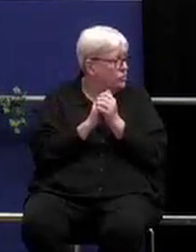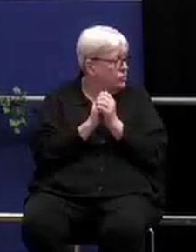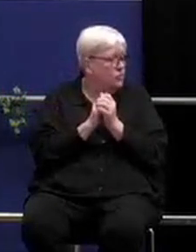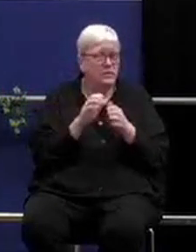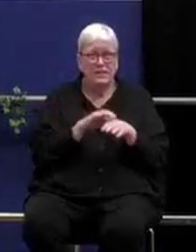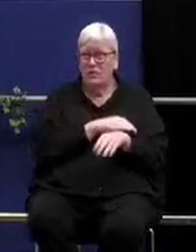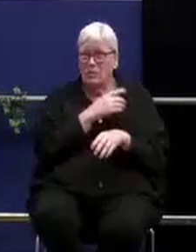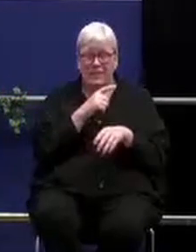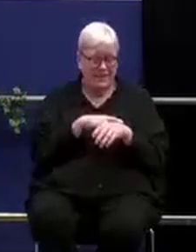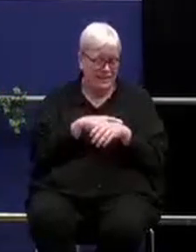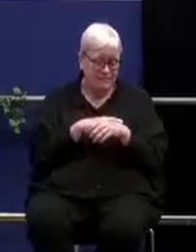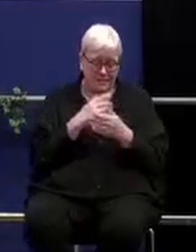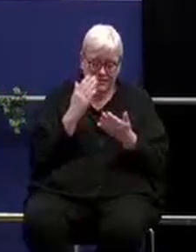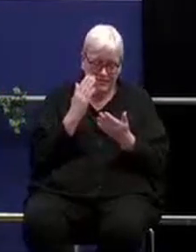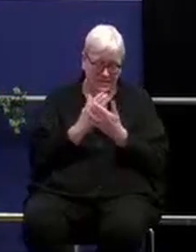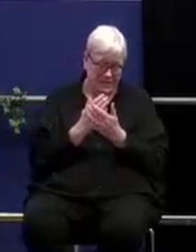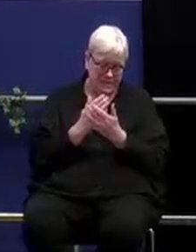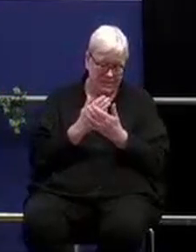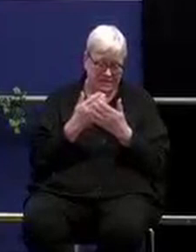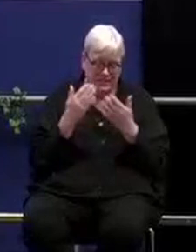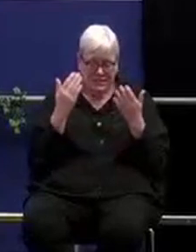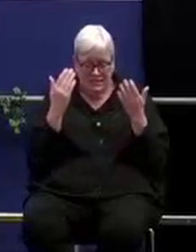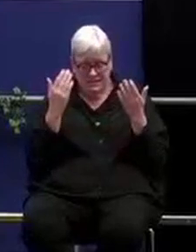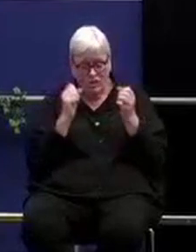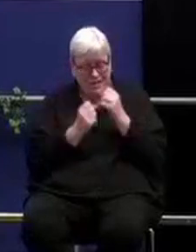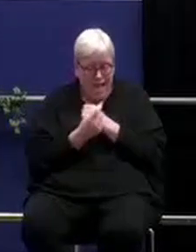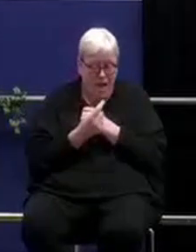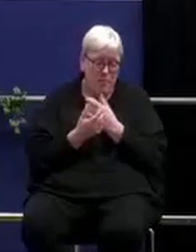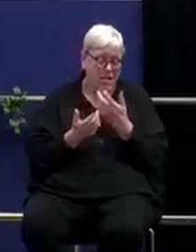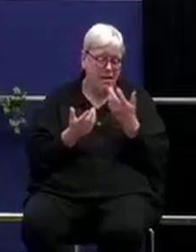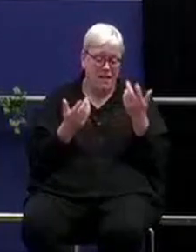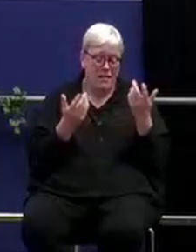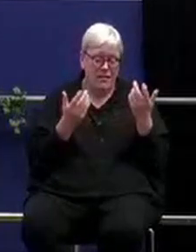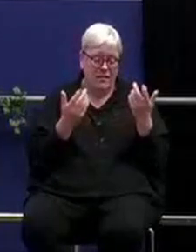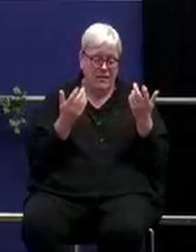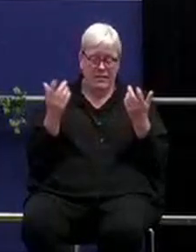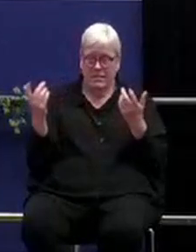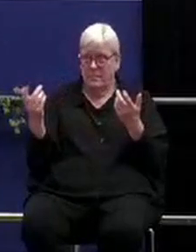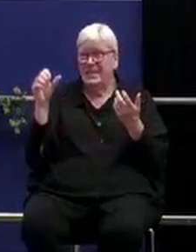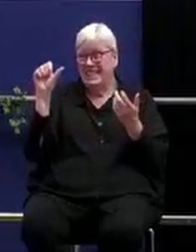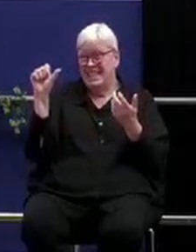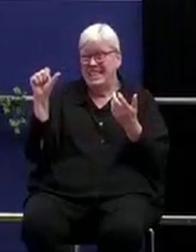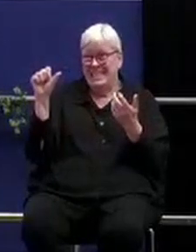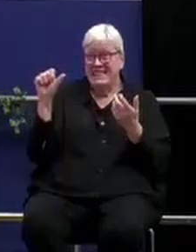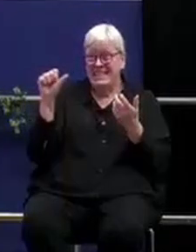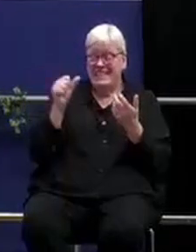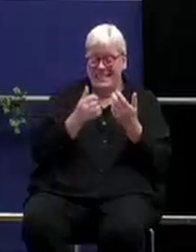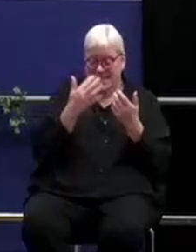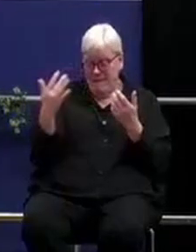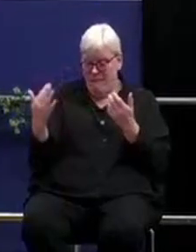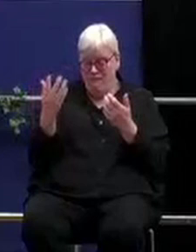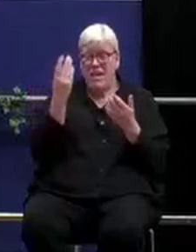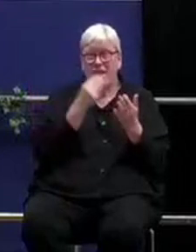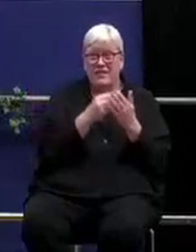and those are so like it's a fairy tale. That just doesn't happen for most people. I love how they're like a six-figure sum, and you're like, what is